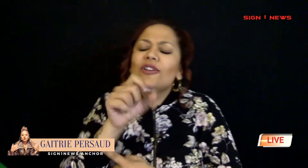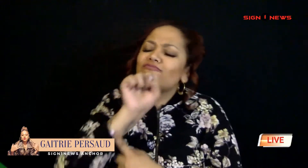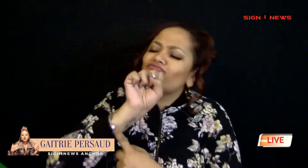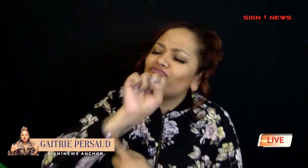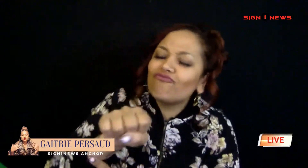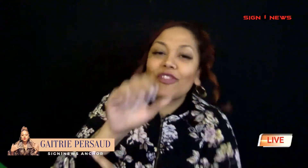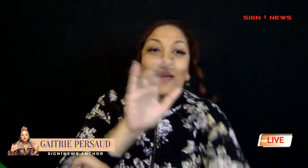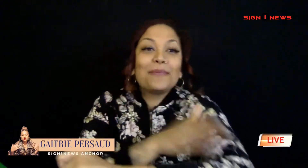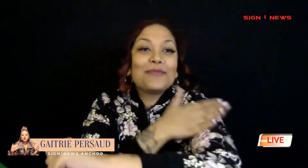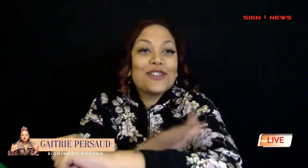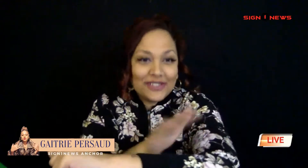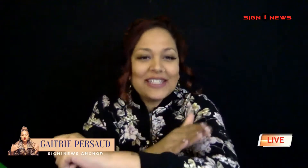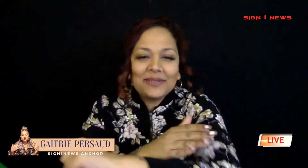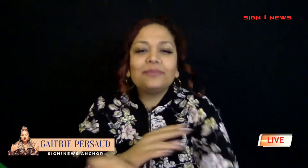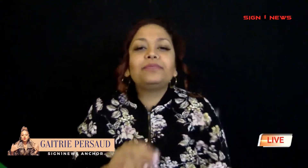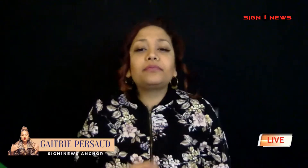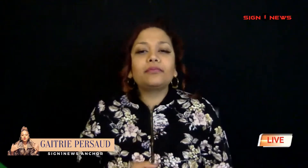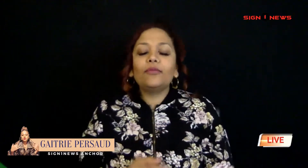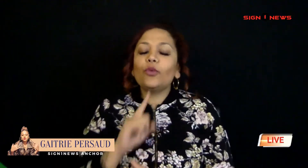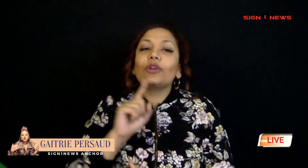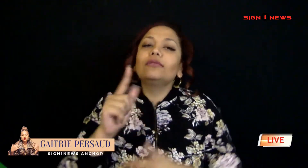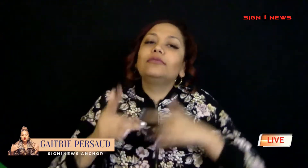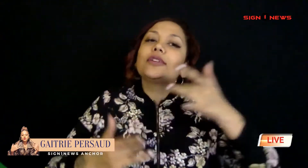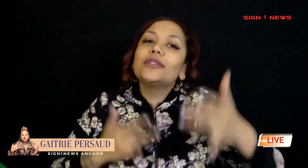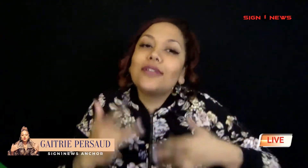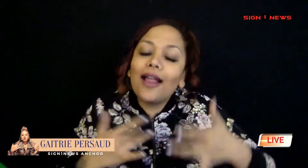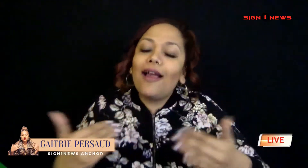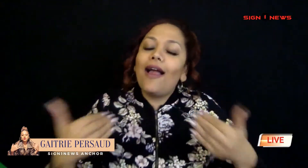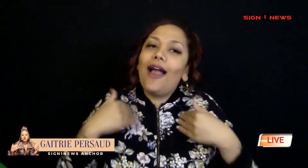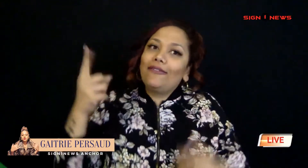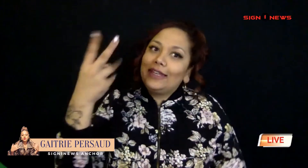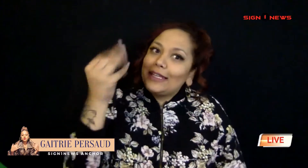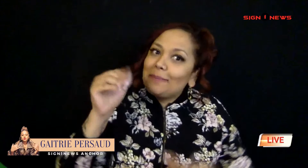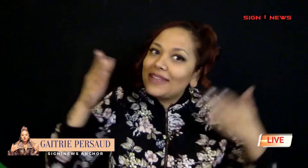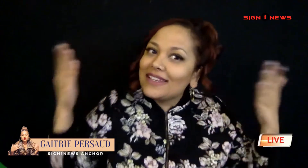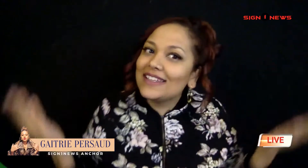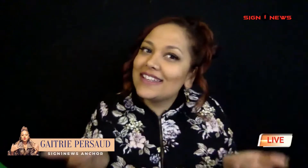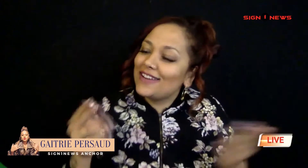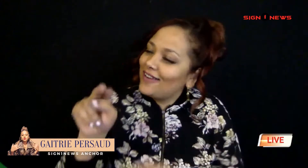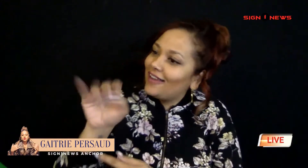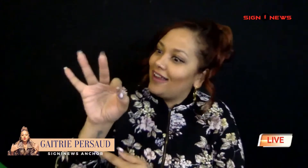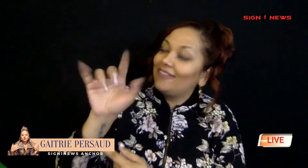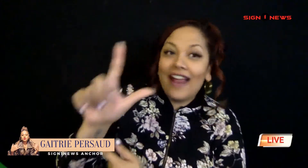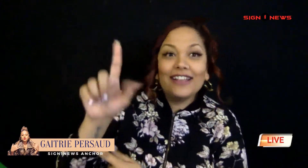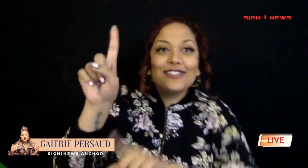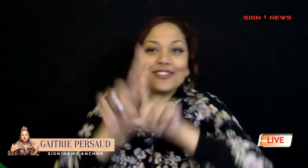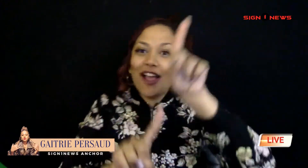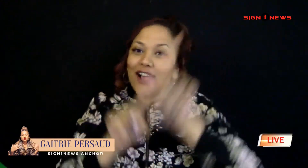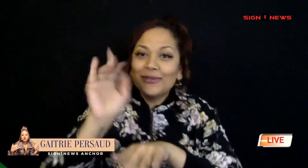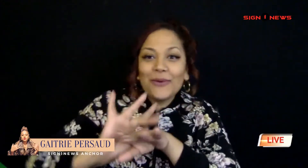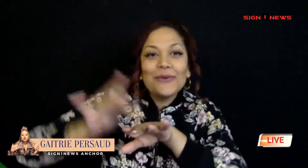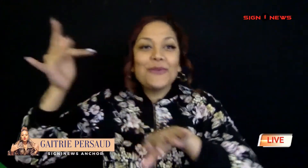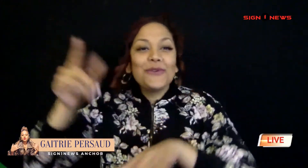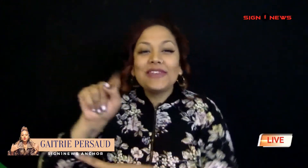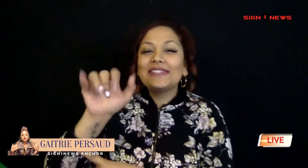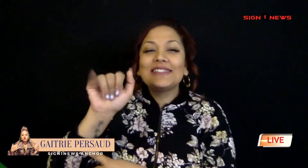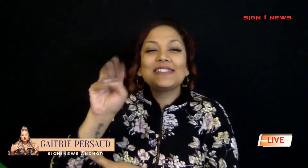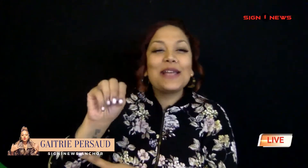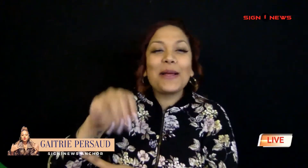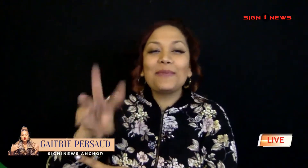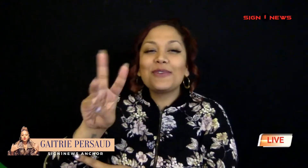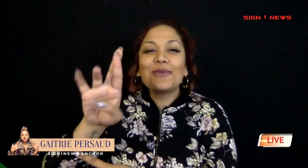deaf and hard of hearing music lovers. We are so excited to have NFL